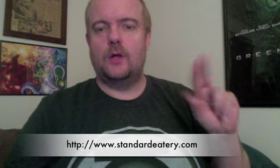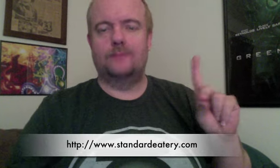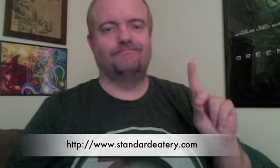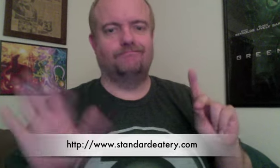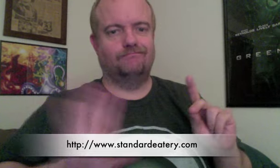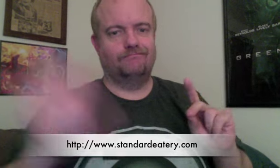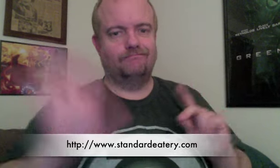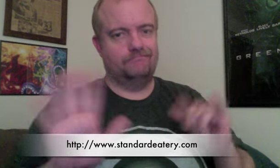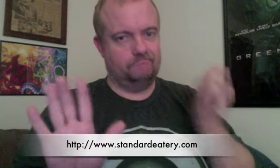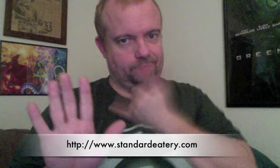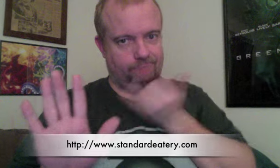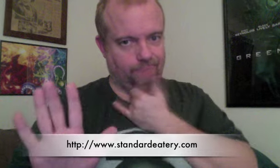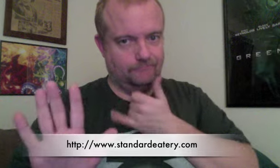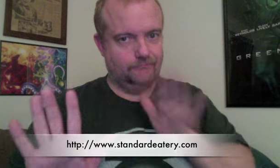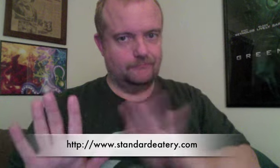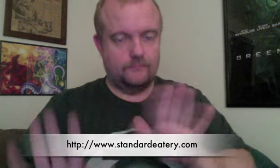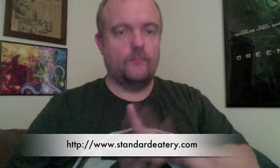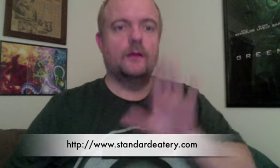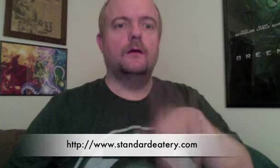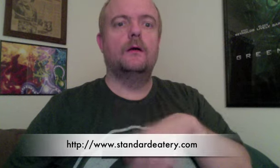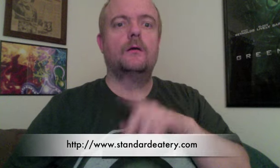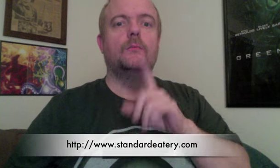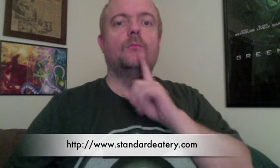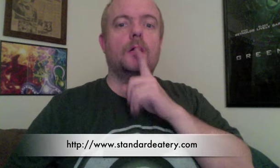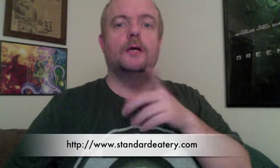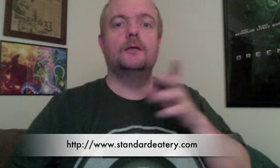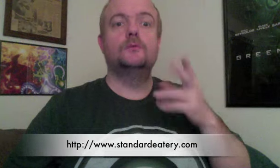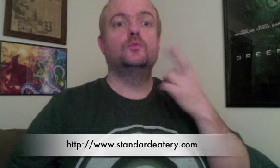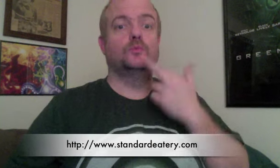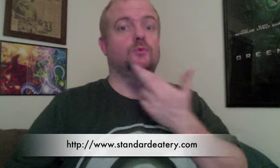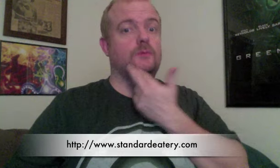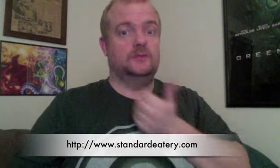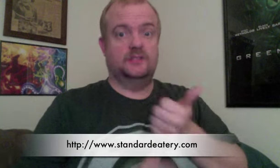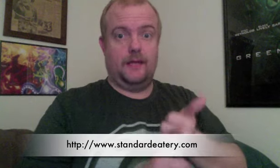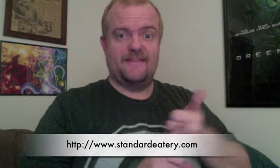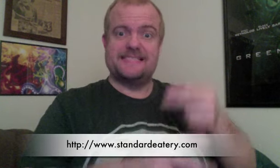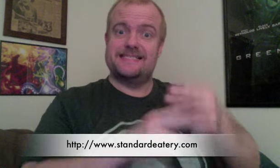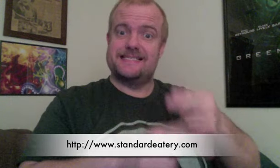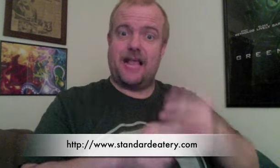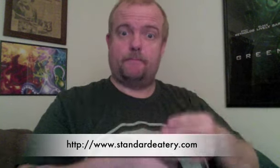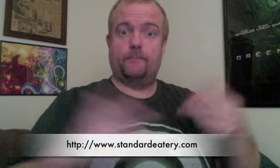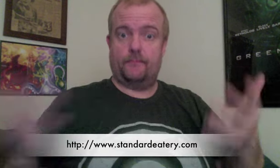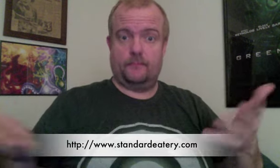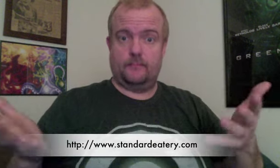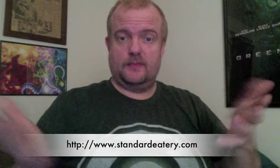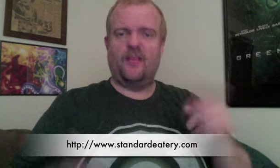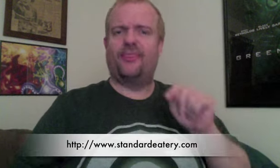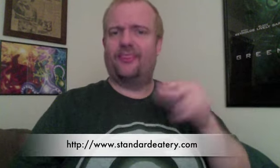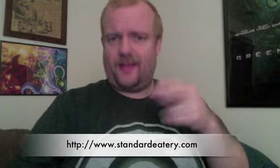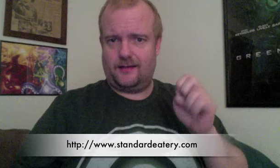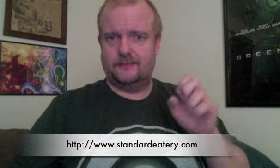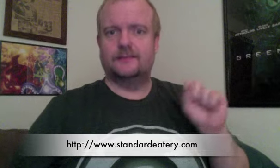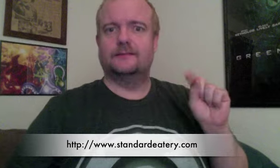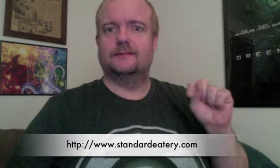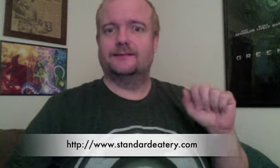details of the daring operation. You'll also receive the SEAL Team Creed, featuring the powerful words they live by, and